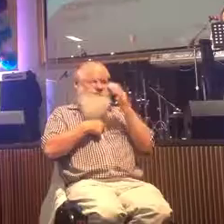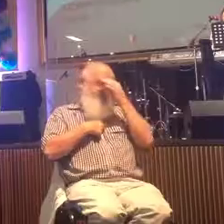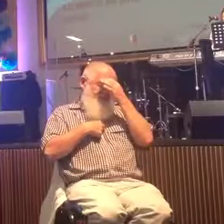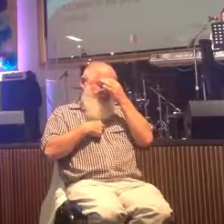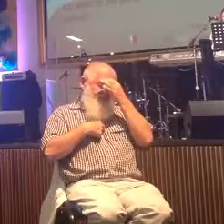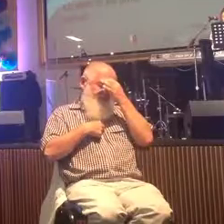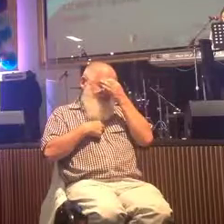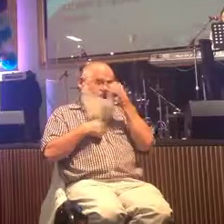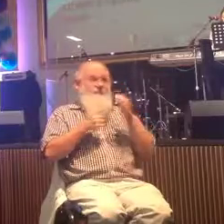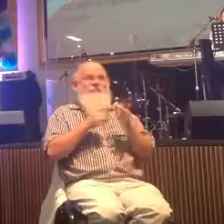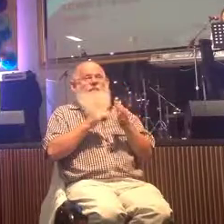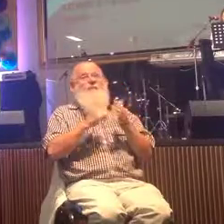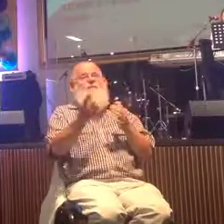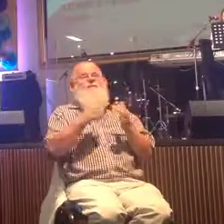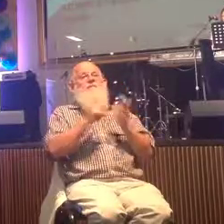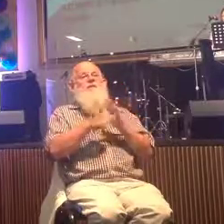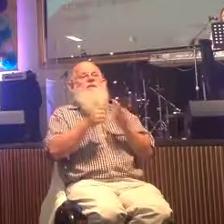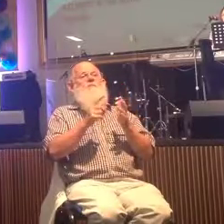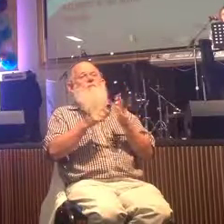So as we come to a time of communion,